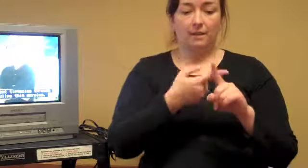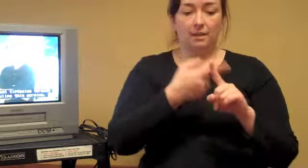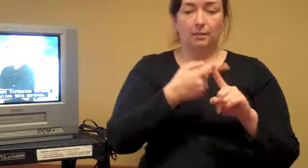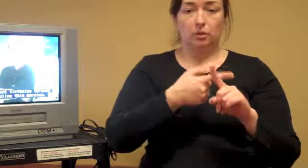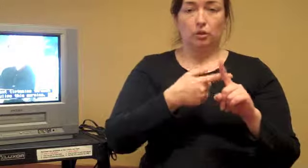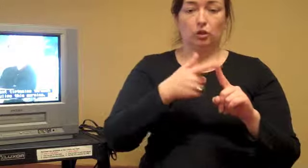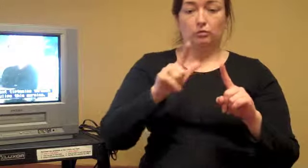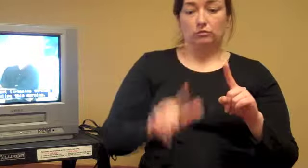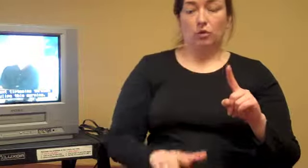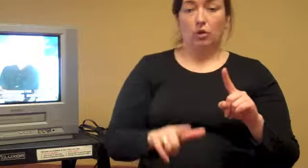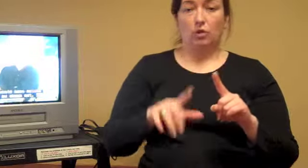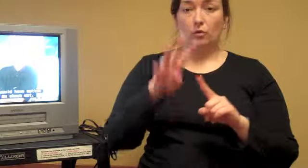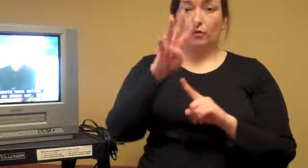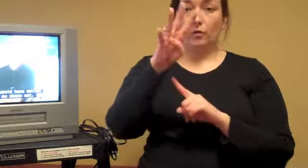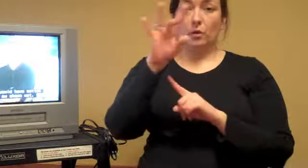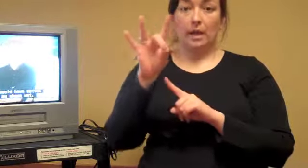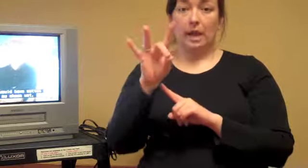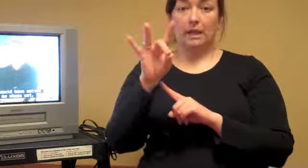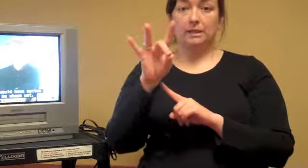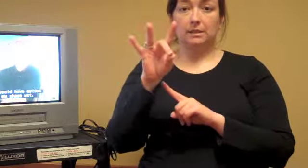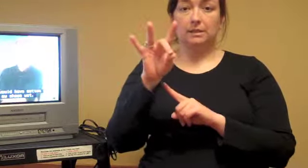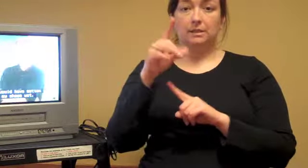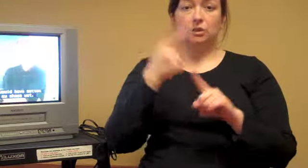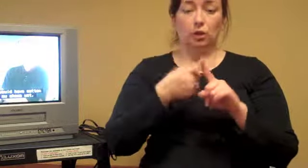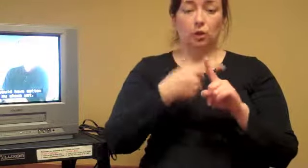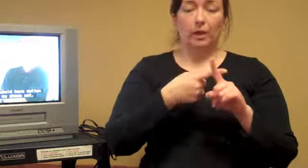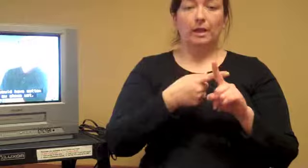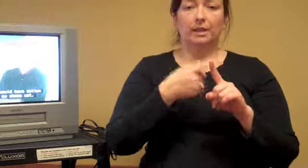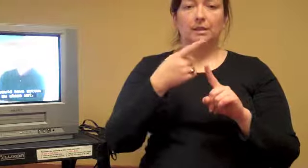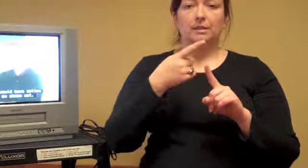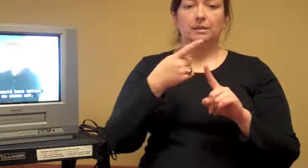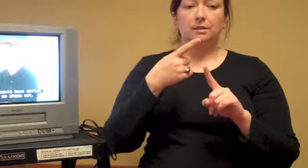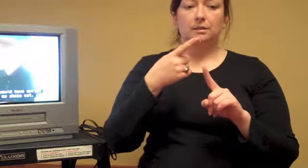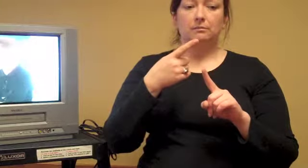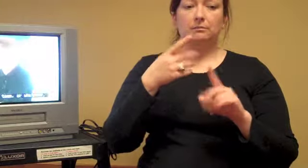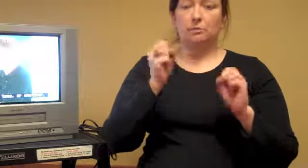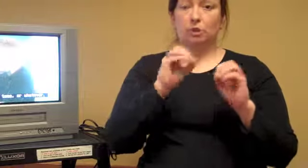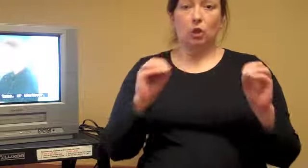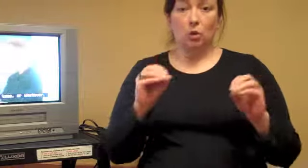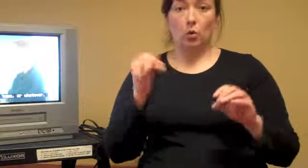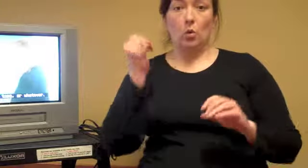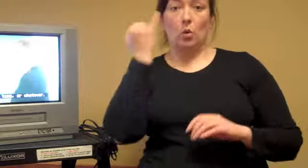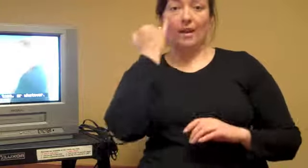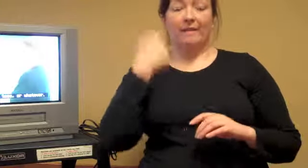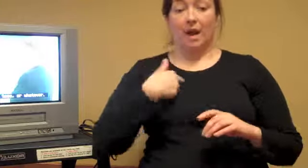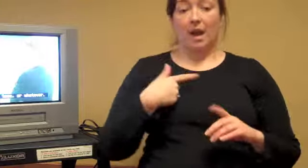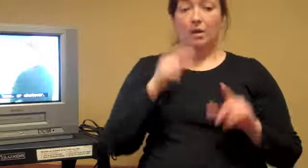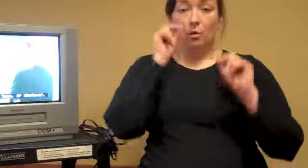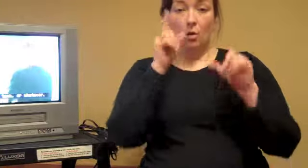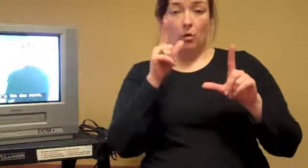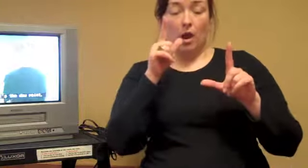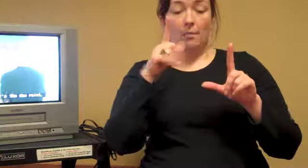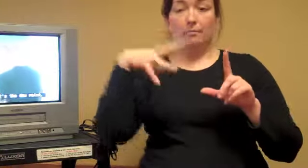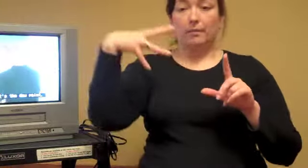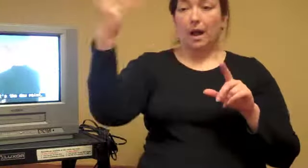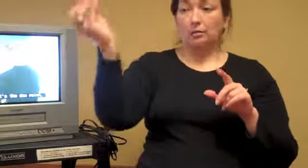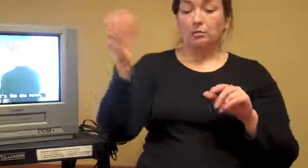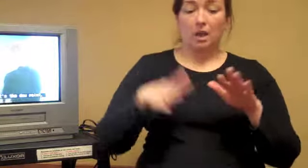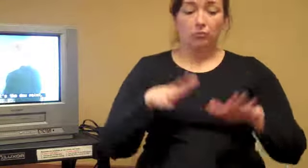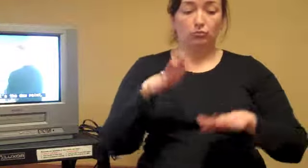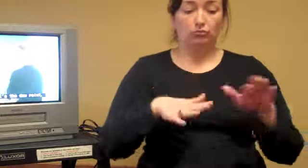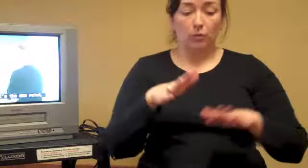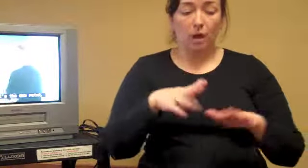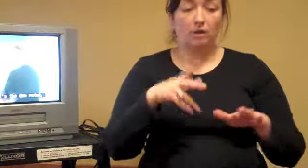the tulips this morning, I would have gotten my shoes wet or my coat or whatever. That's the dew